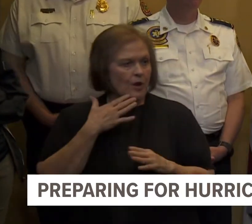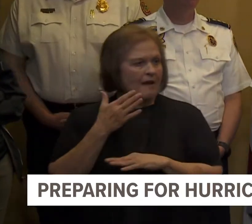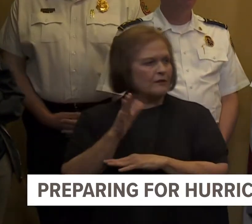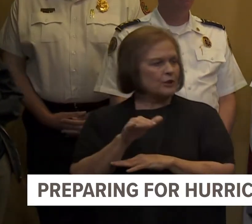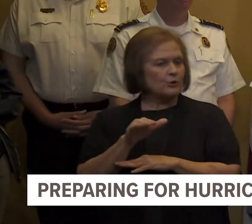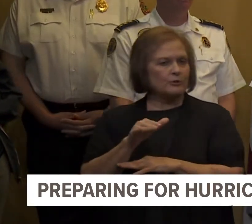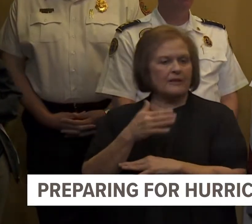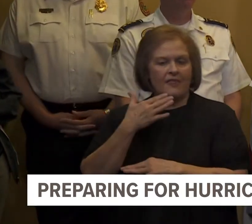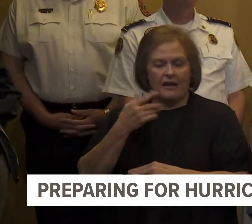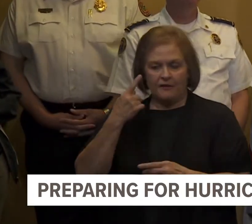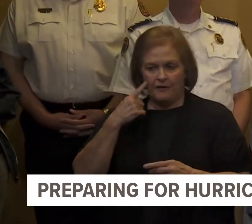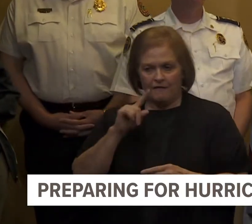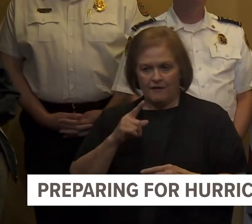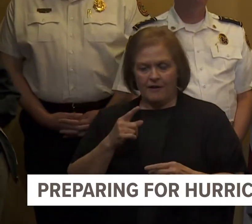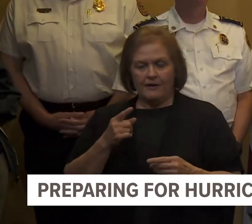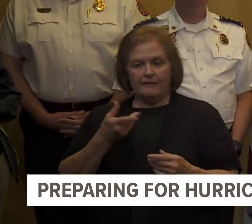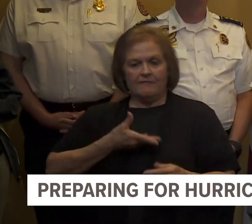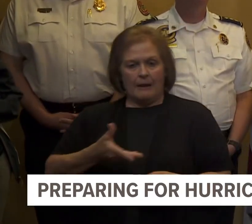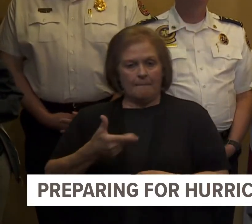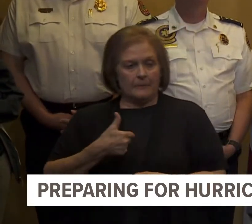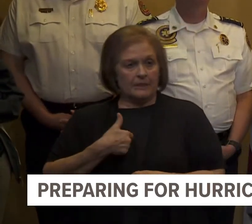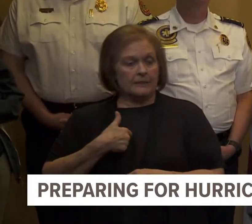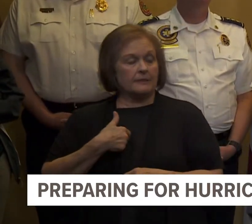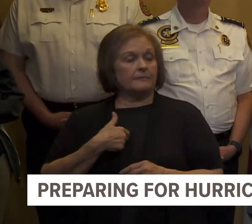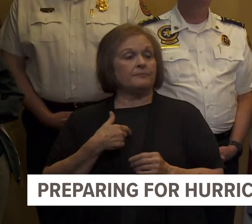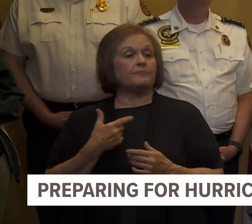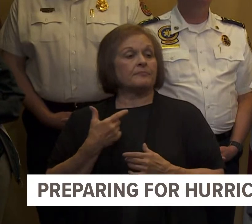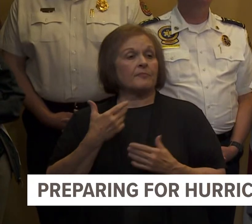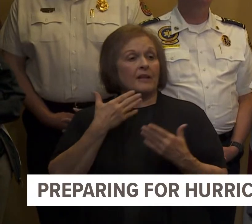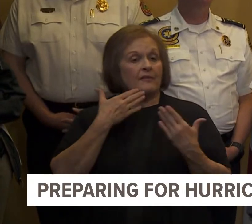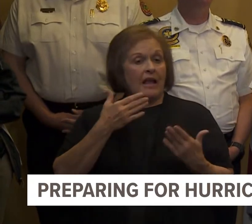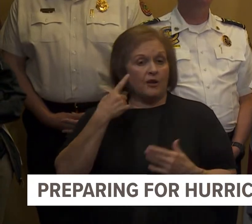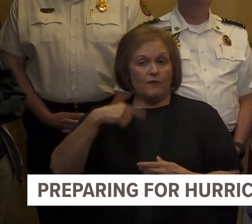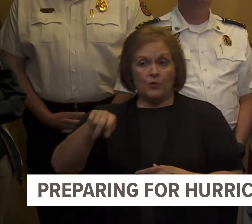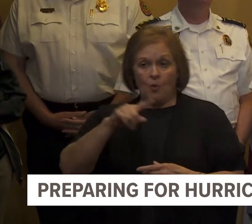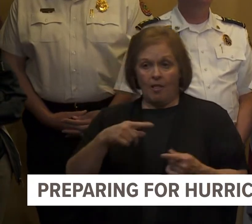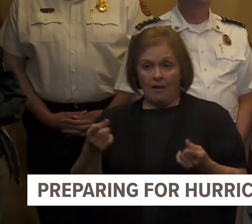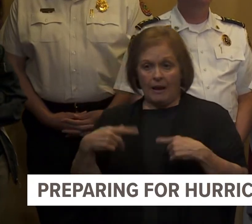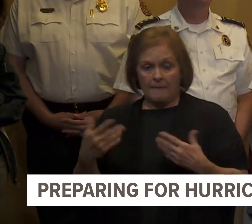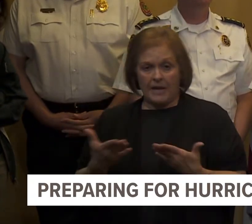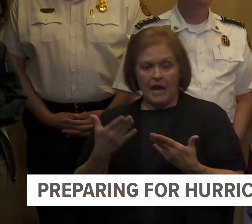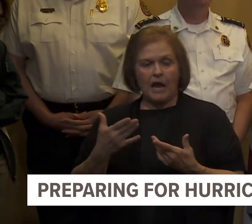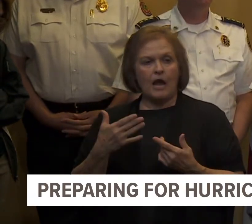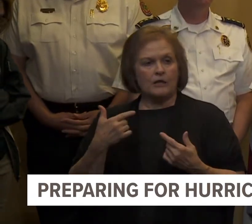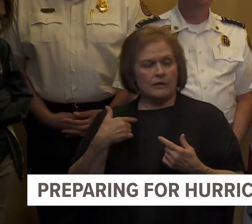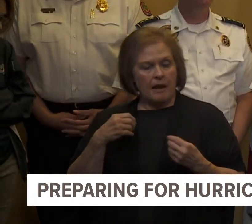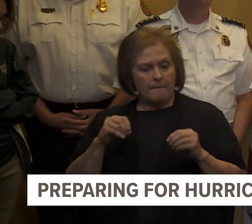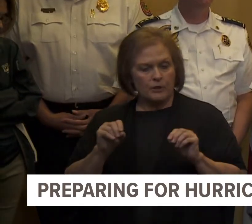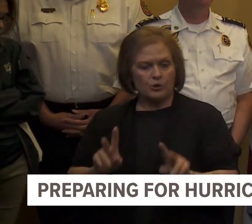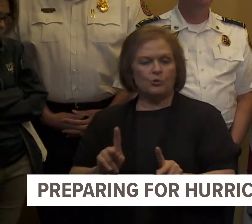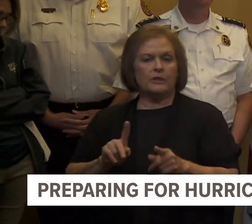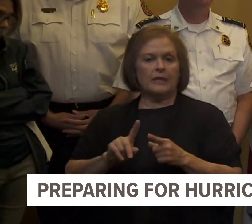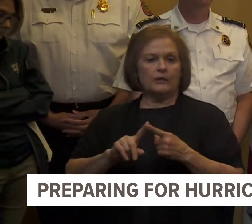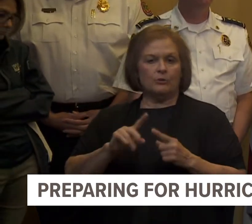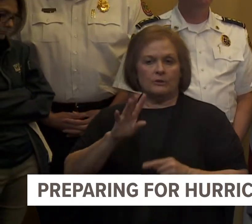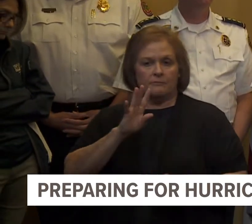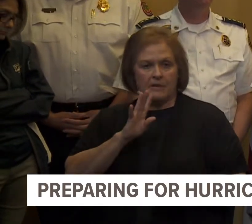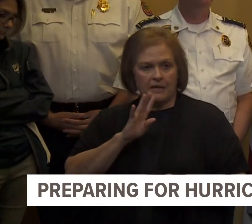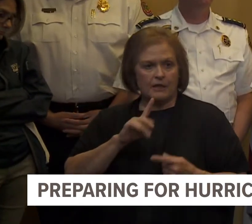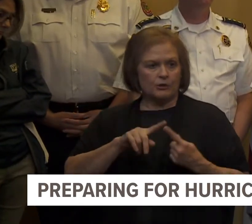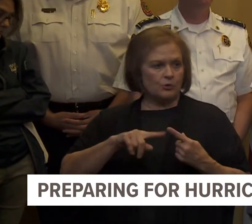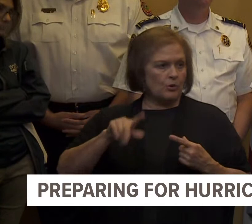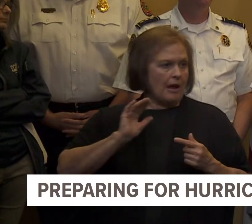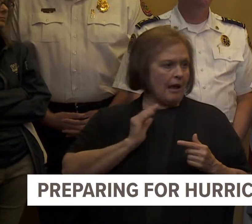afternoon, Madam Mayor. Thank you for having us here today. And as others have said, thank you all for being here as well to allow us to give the opportunity to speak directly with